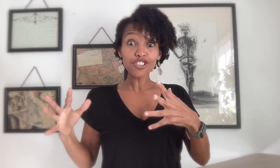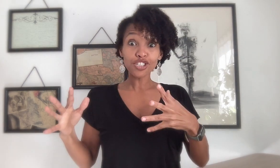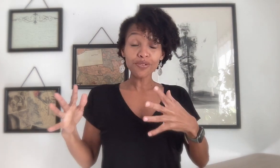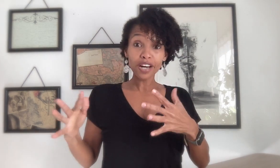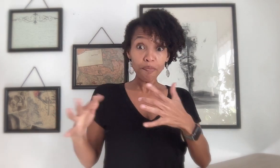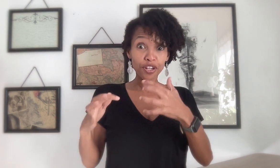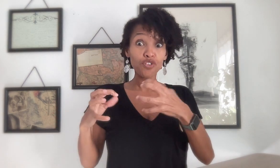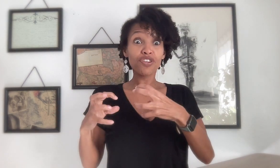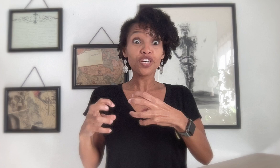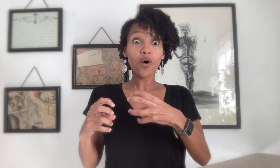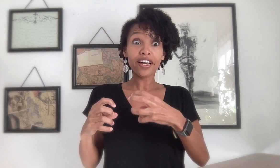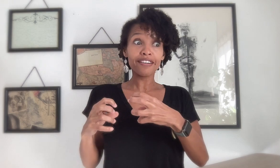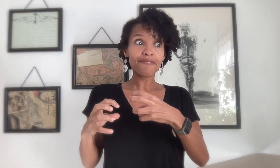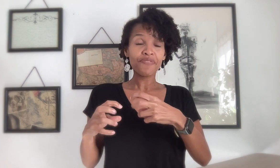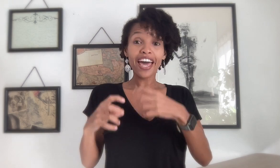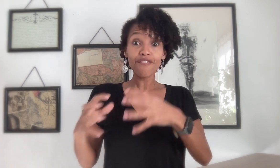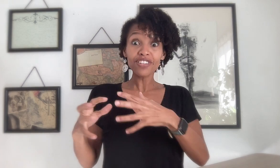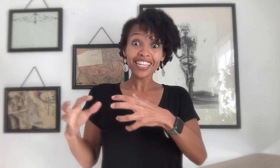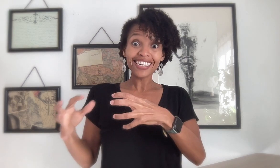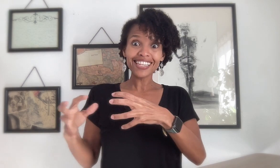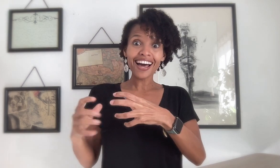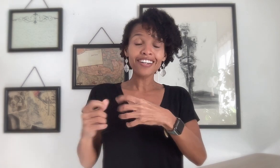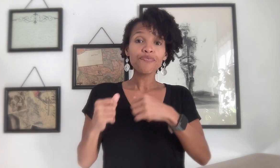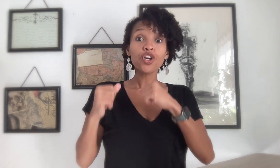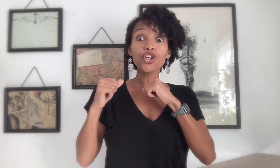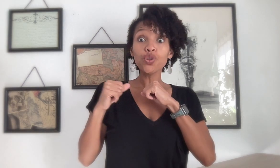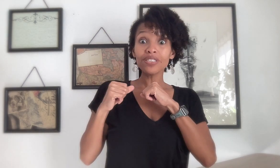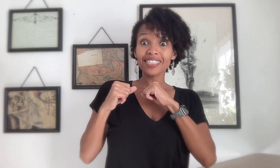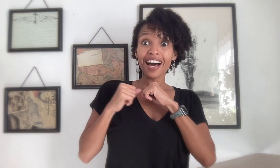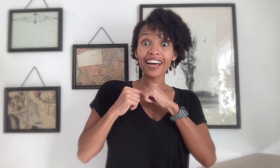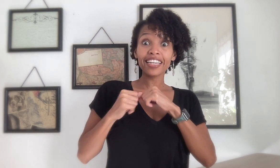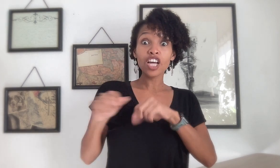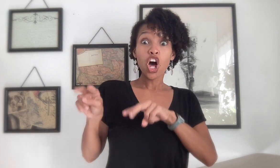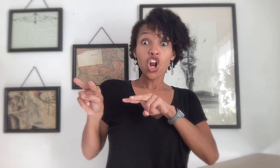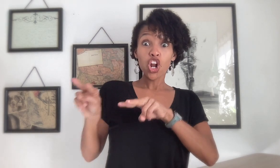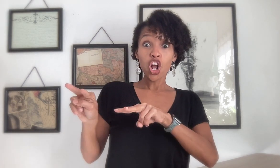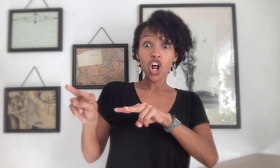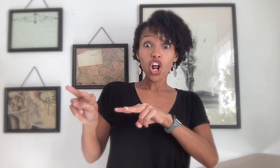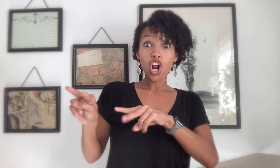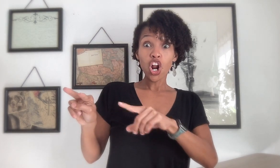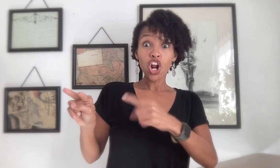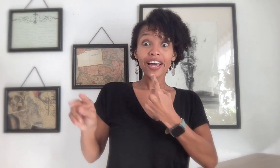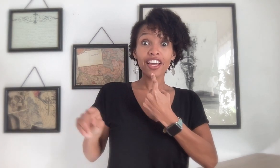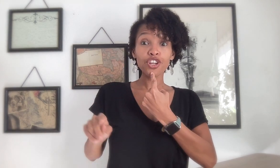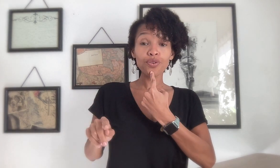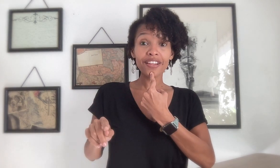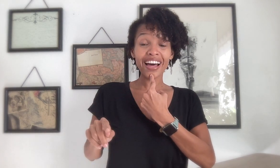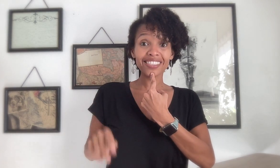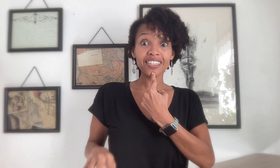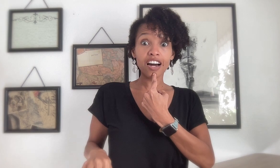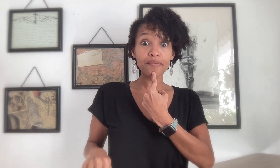shows up and you really want to emphasize that, you would sign, and that's the